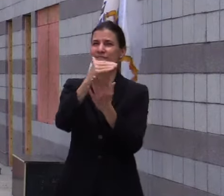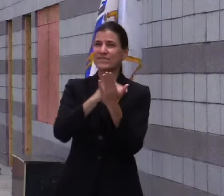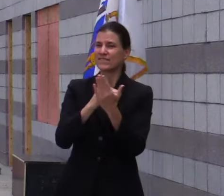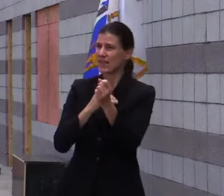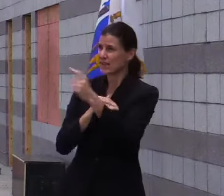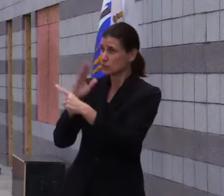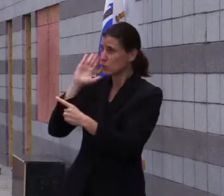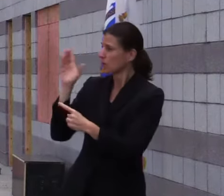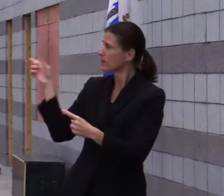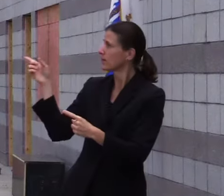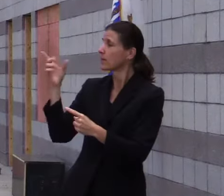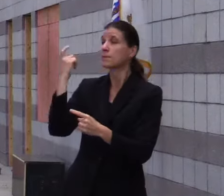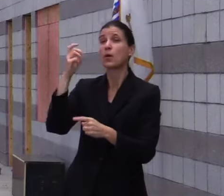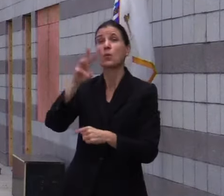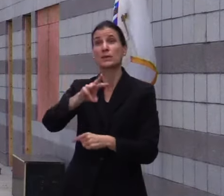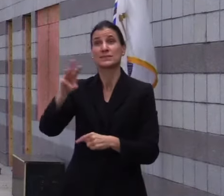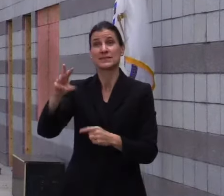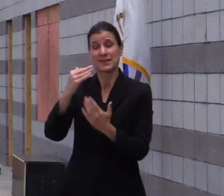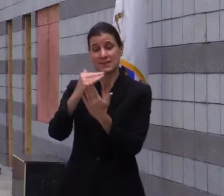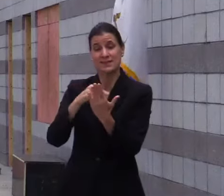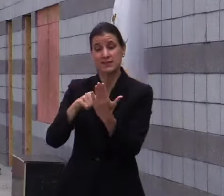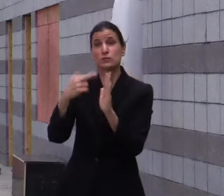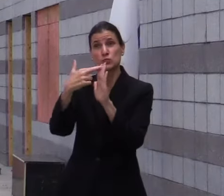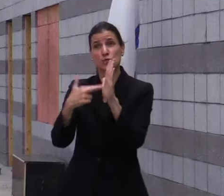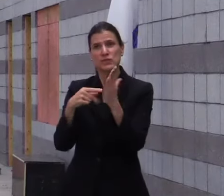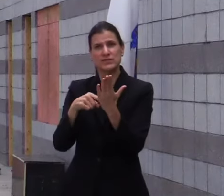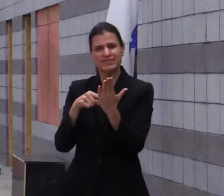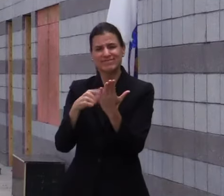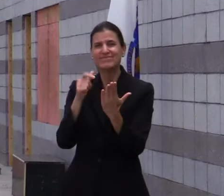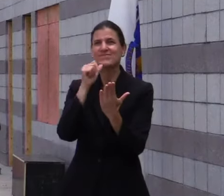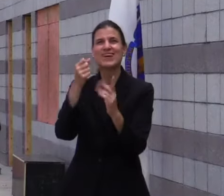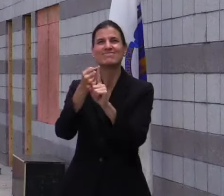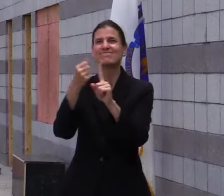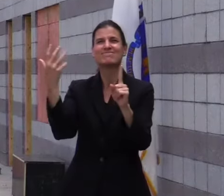again? Yes, absolutely.